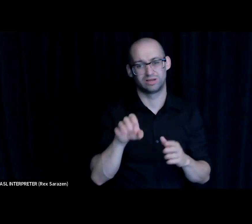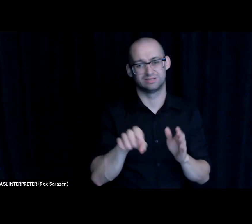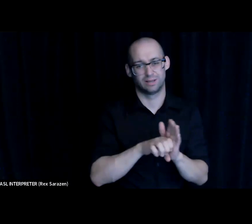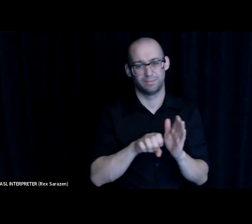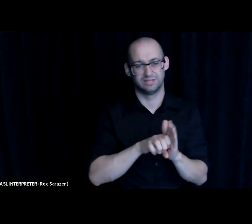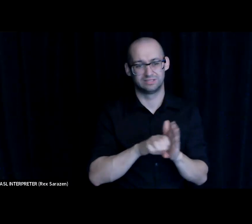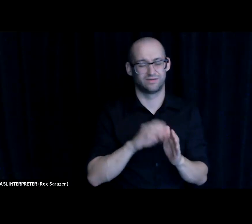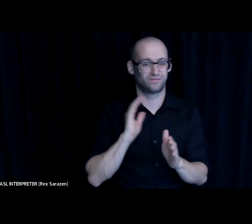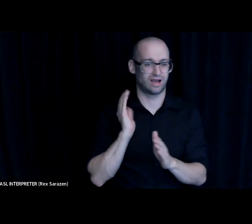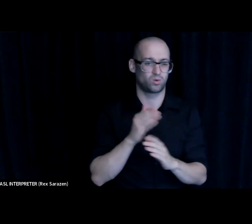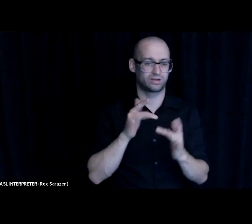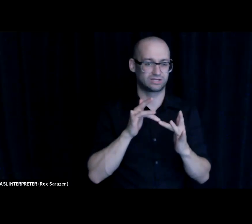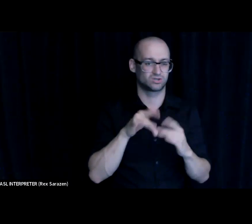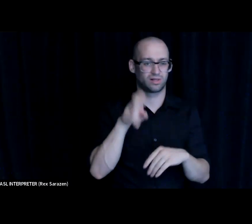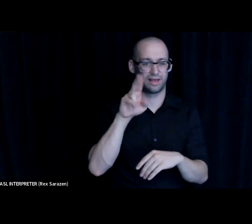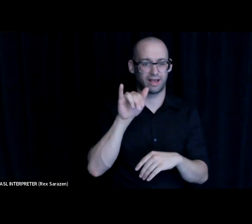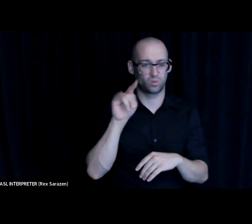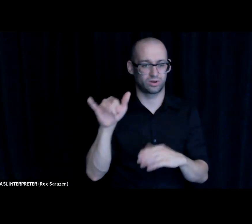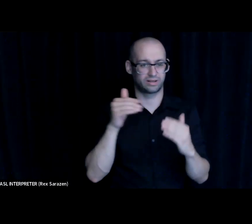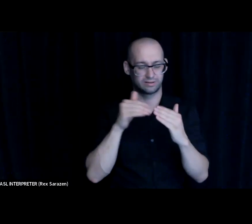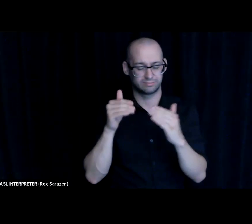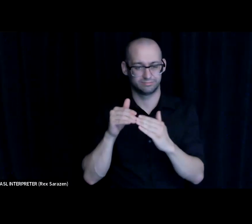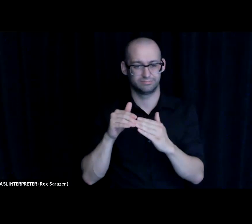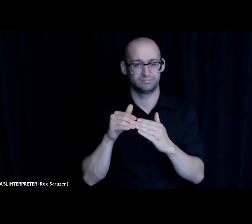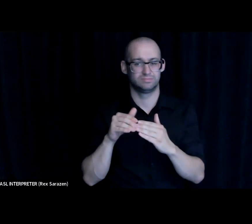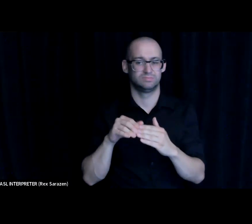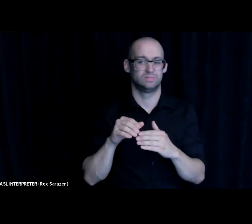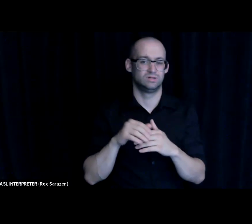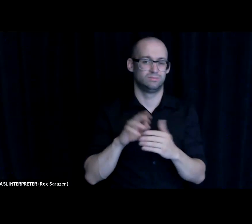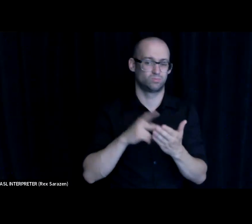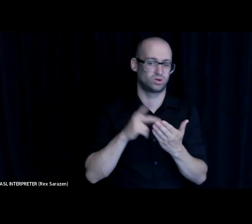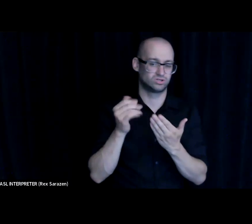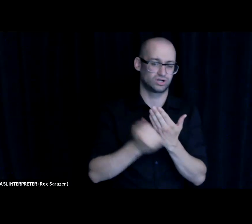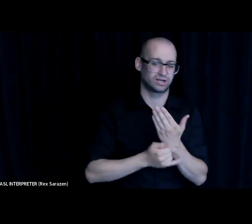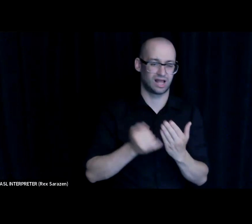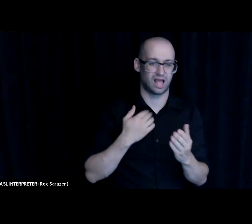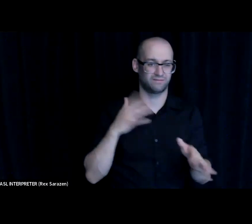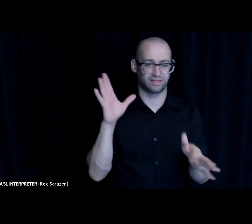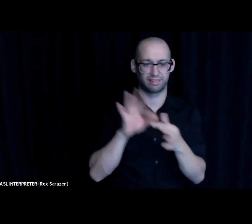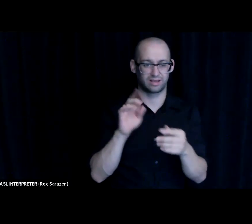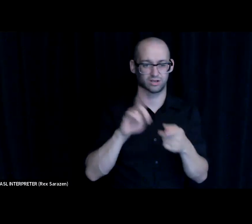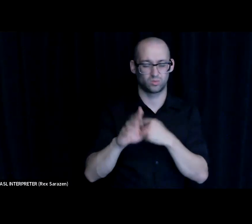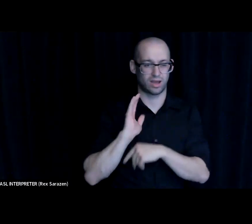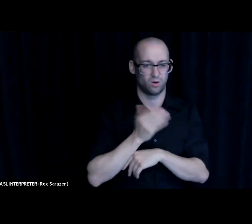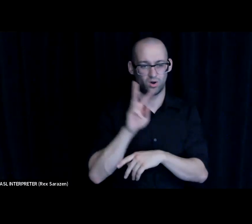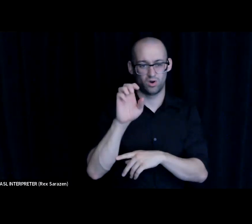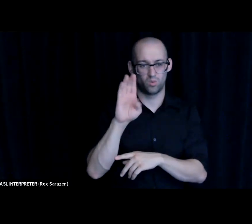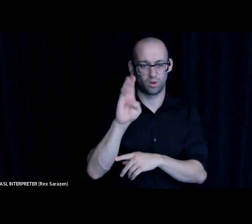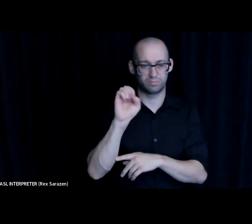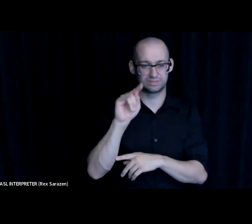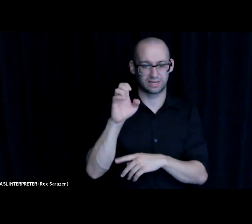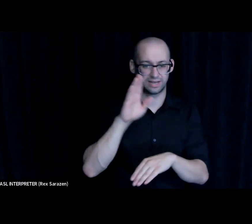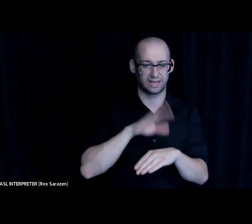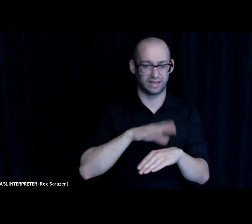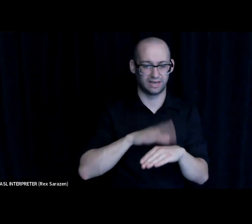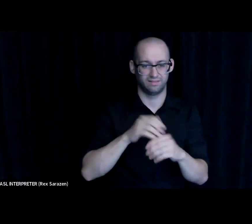our digital equity initiative. And I did put a link to our one of our web pages in the chat. Thank